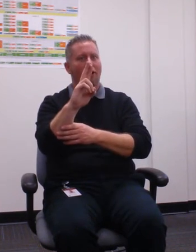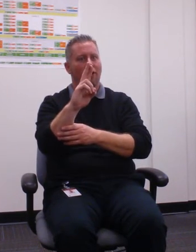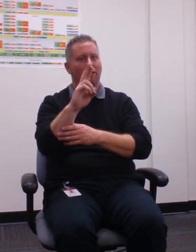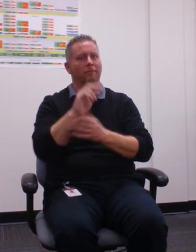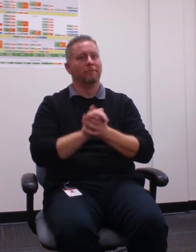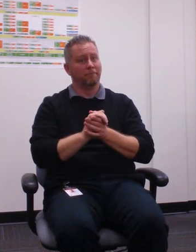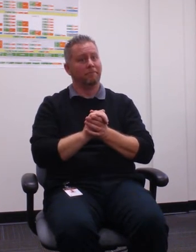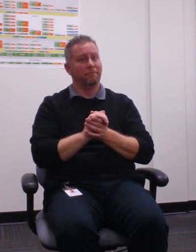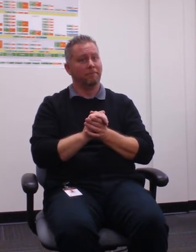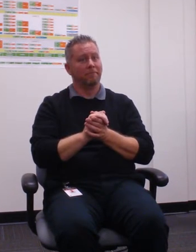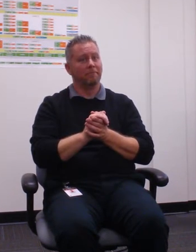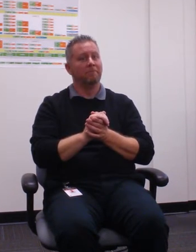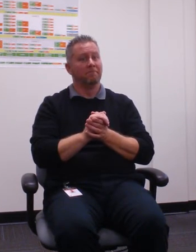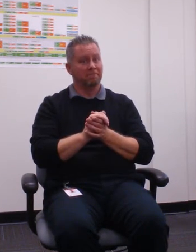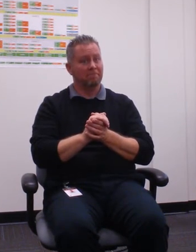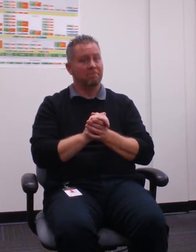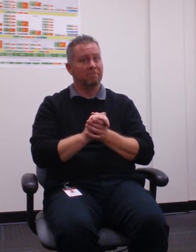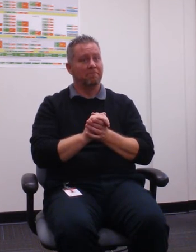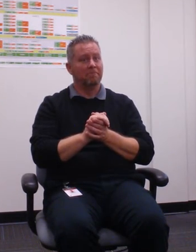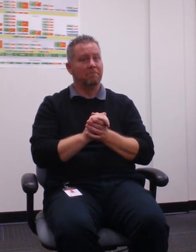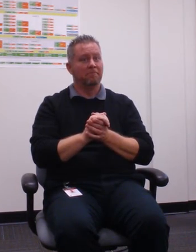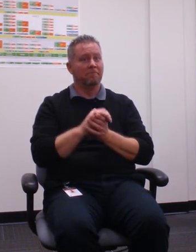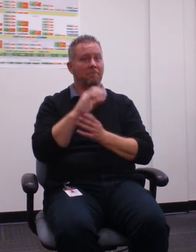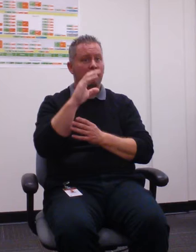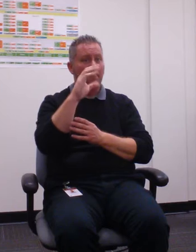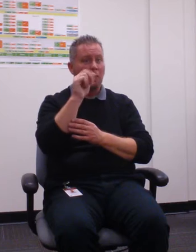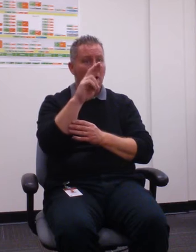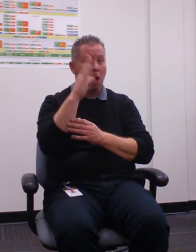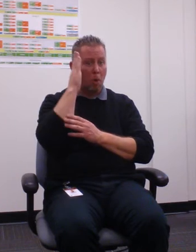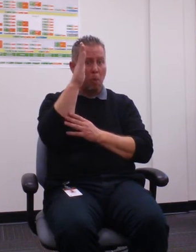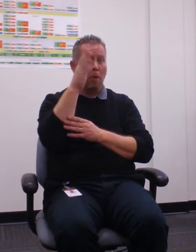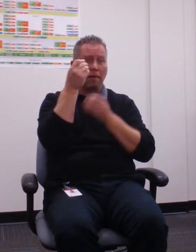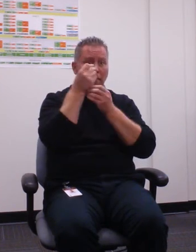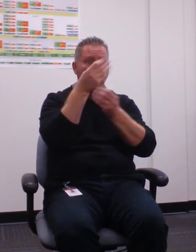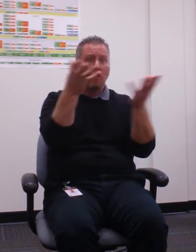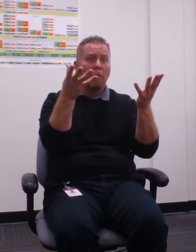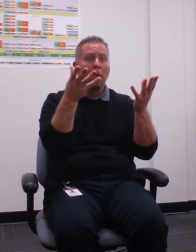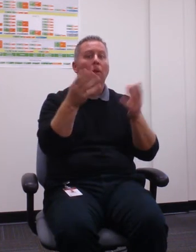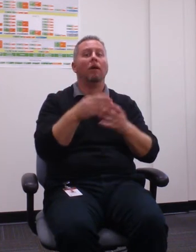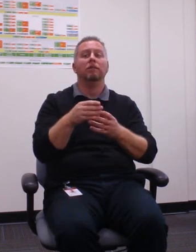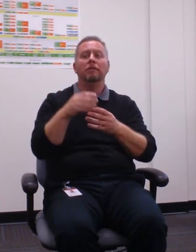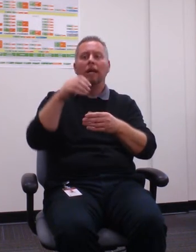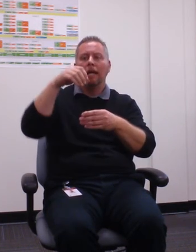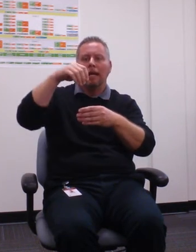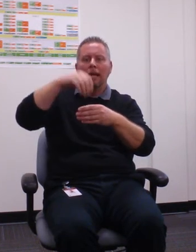And it will tell you it's in the passenger compartment,